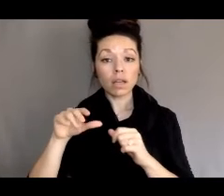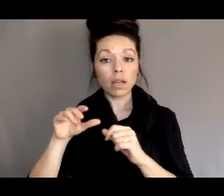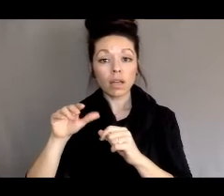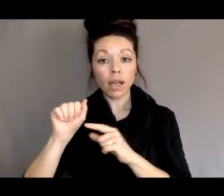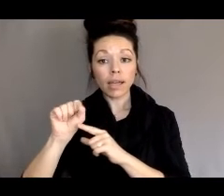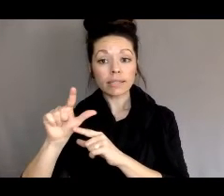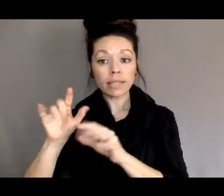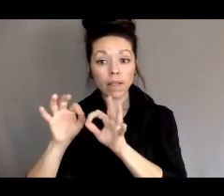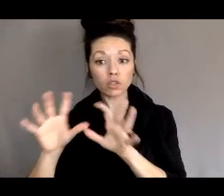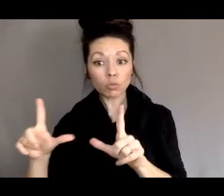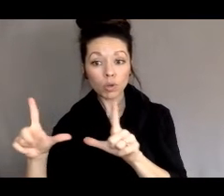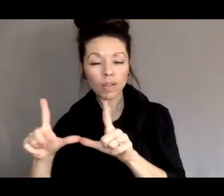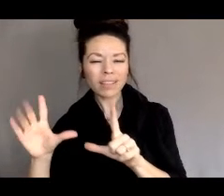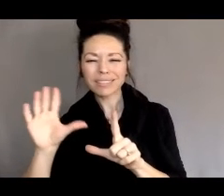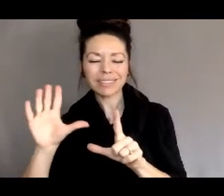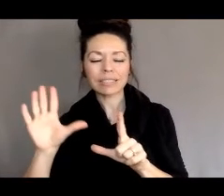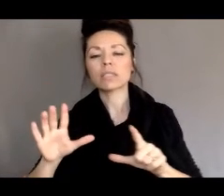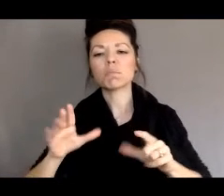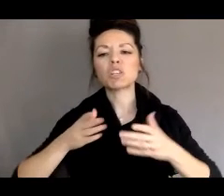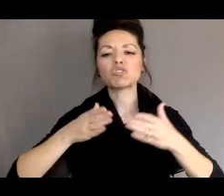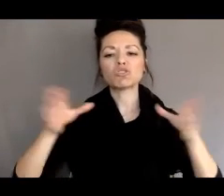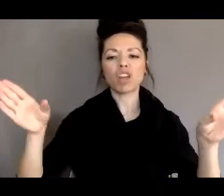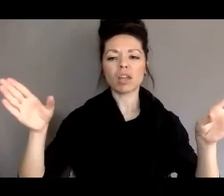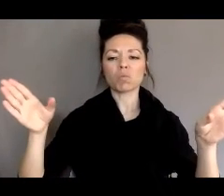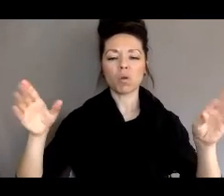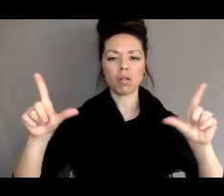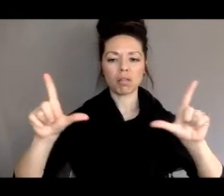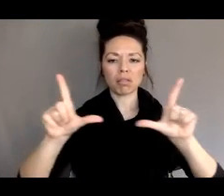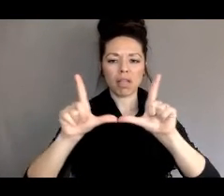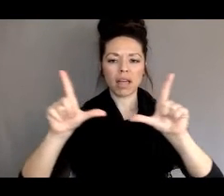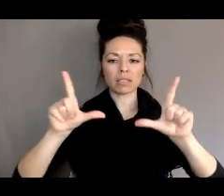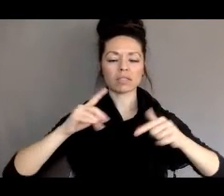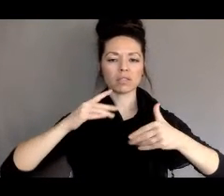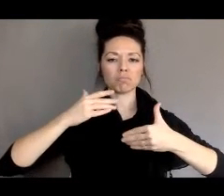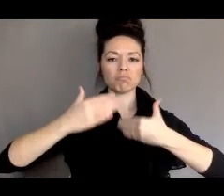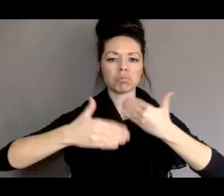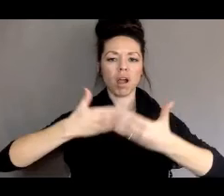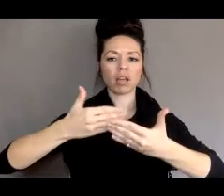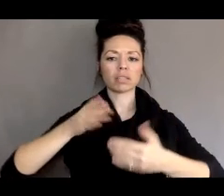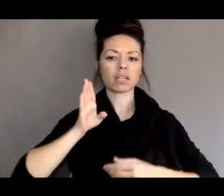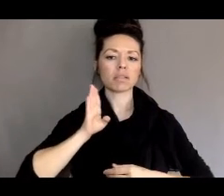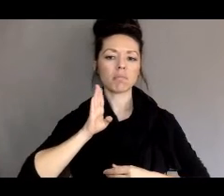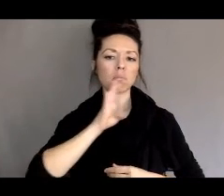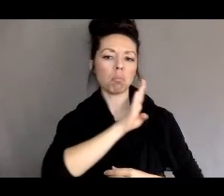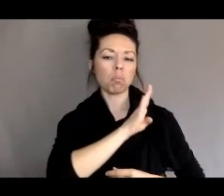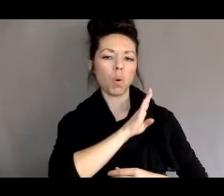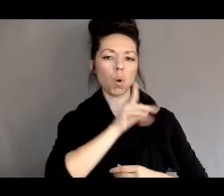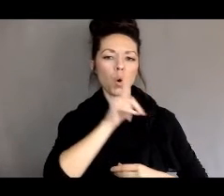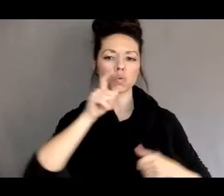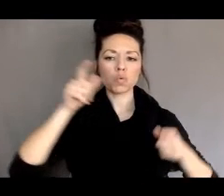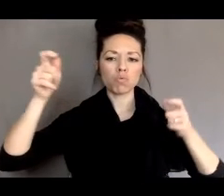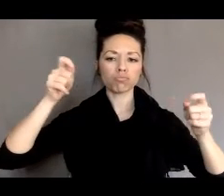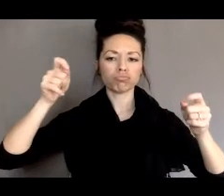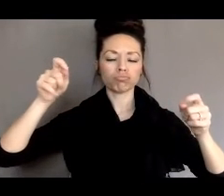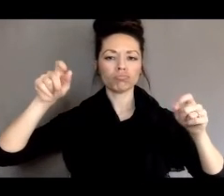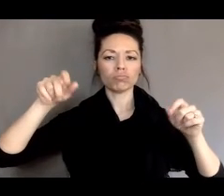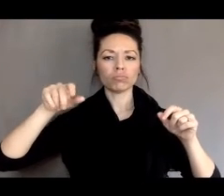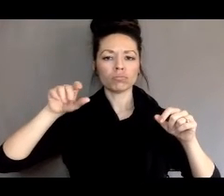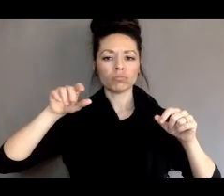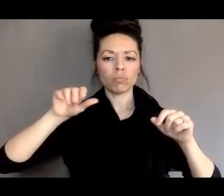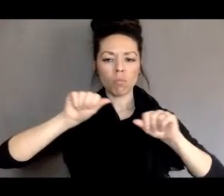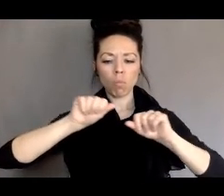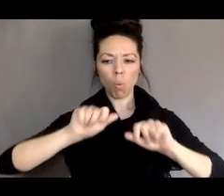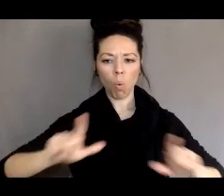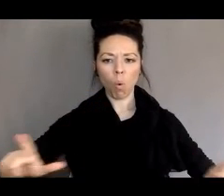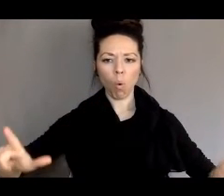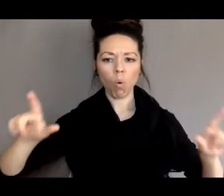Language license interpreters, but to the licensing boards in general. One of the bills